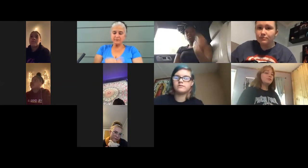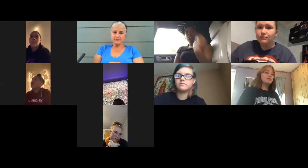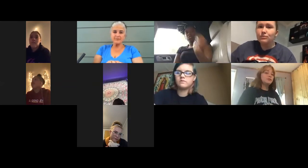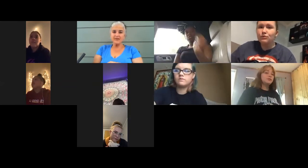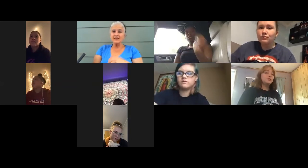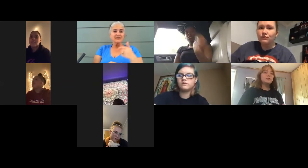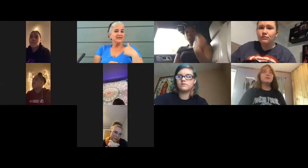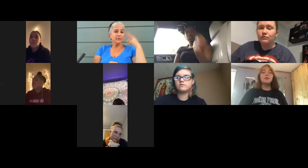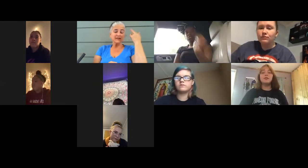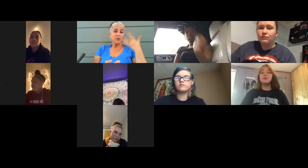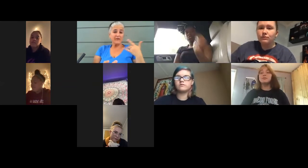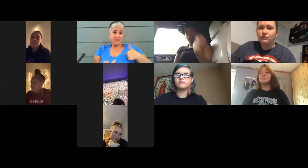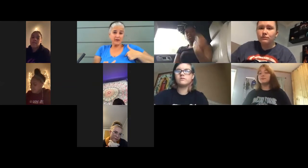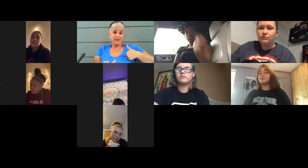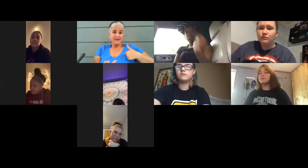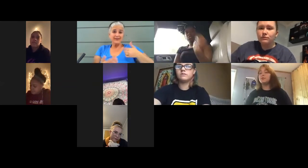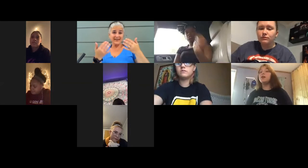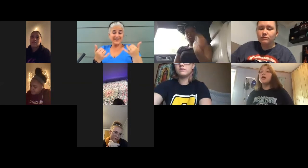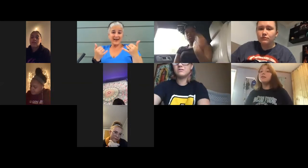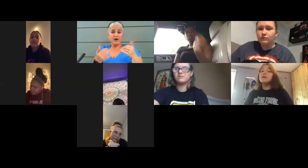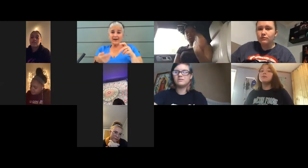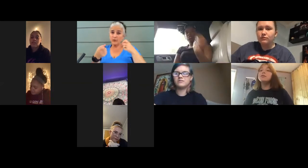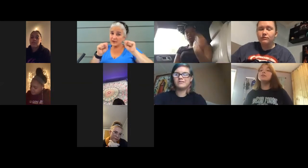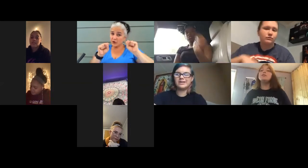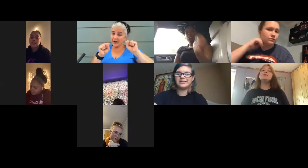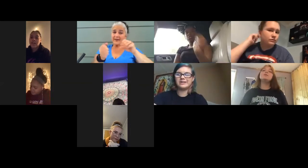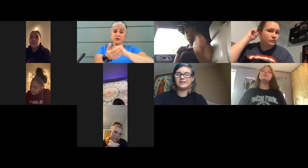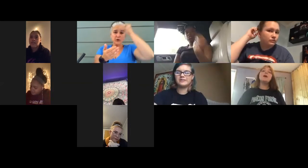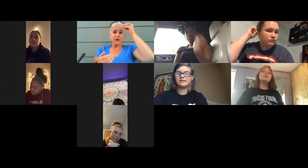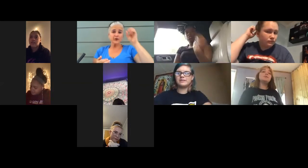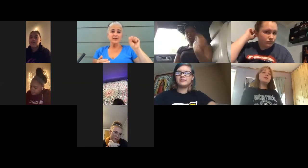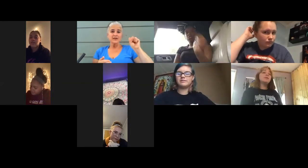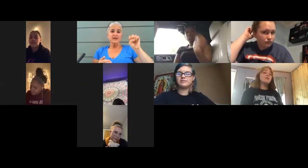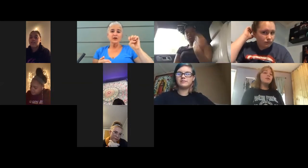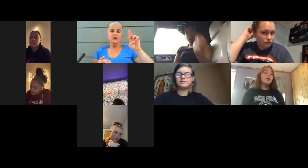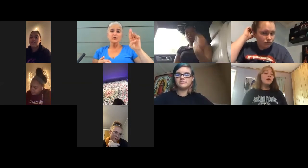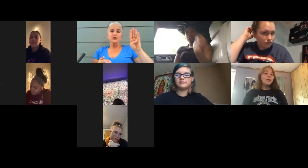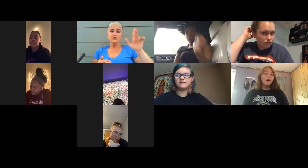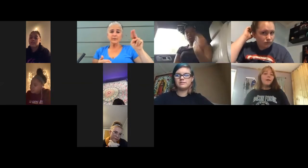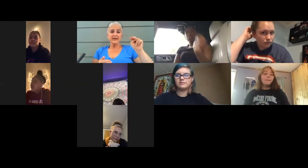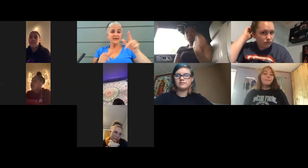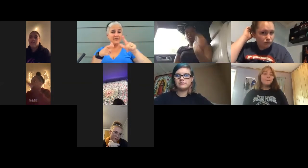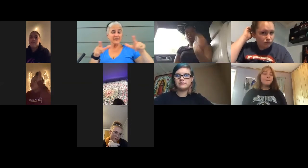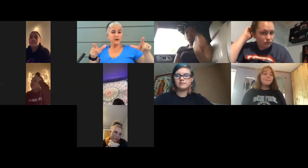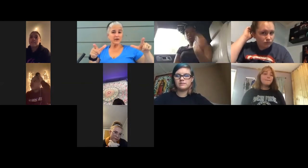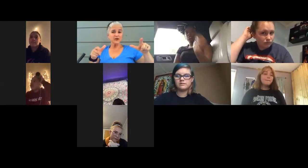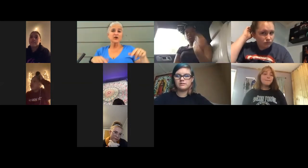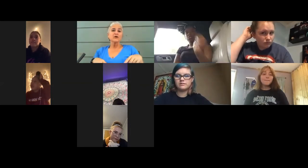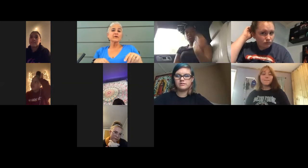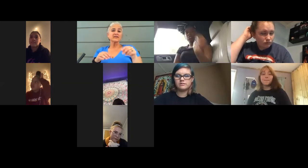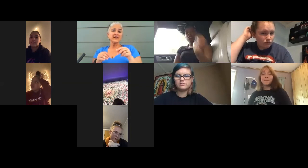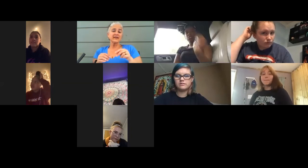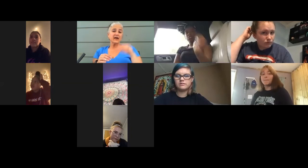learning it. Same reason why for me, like now I am really trying to learn Serbian